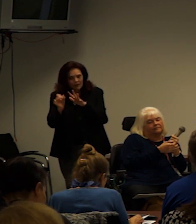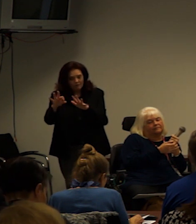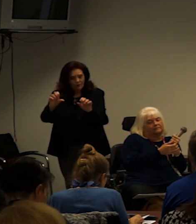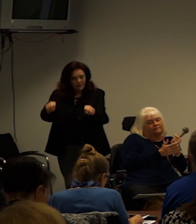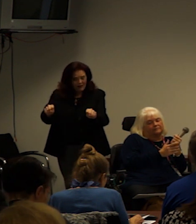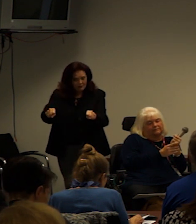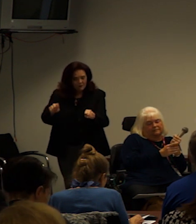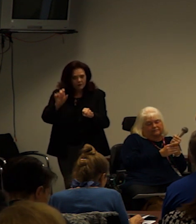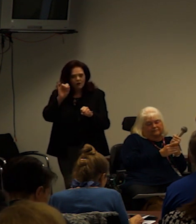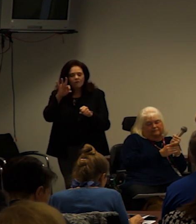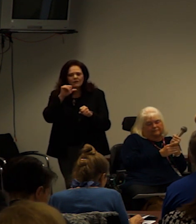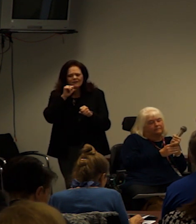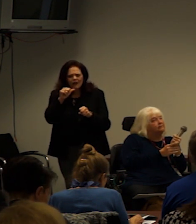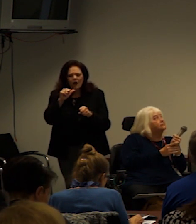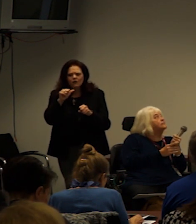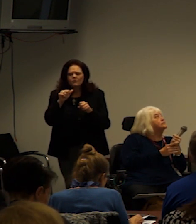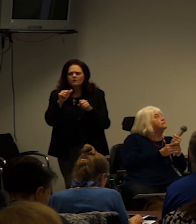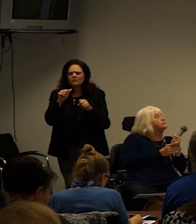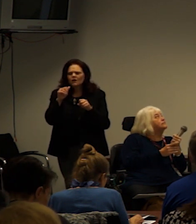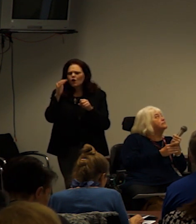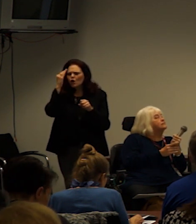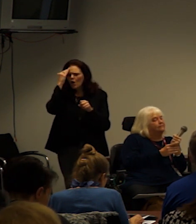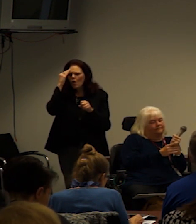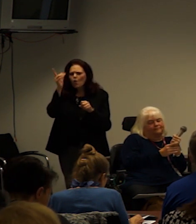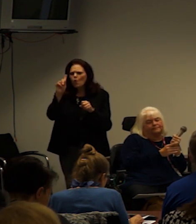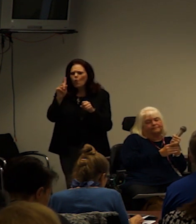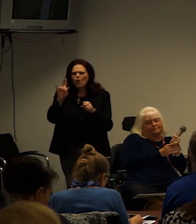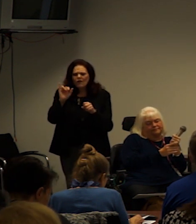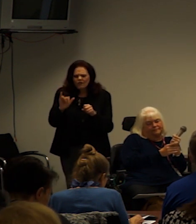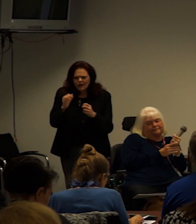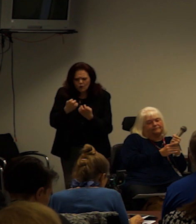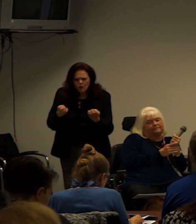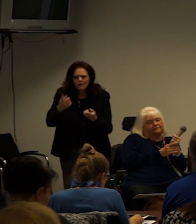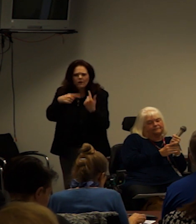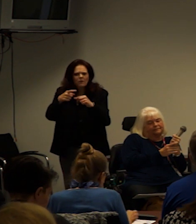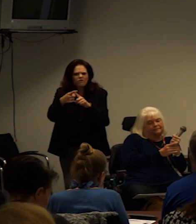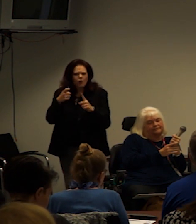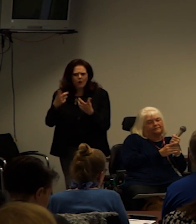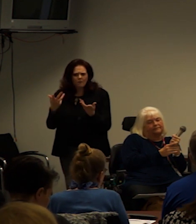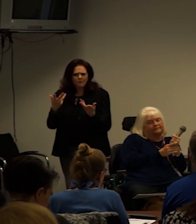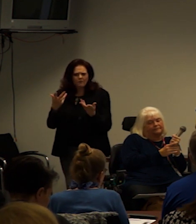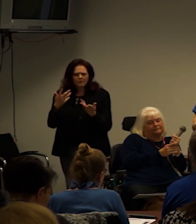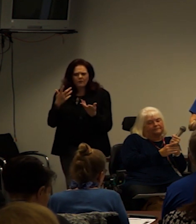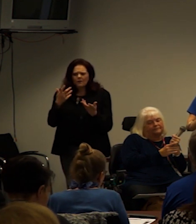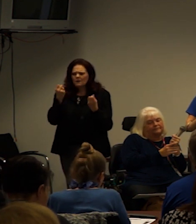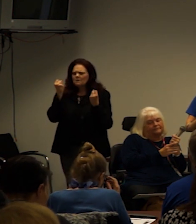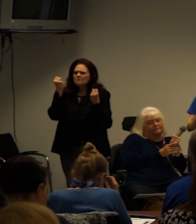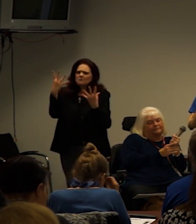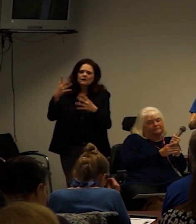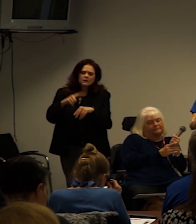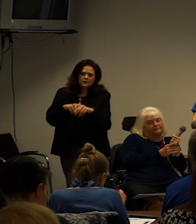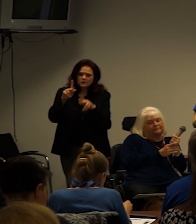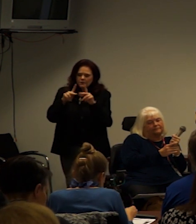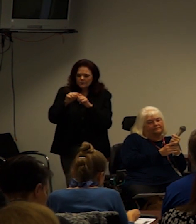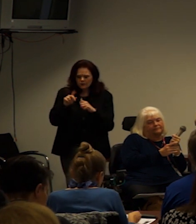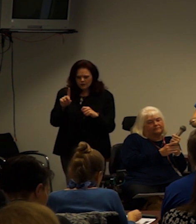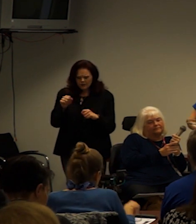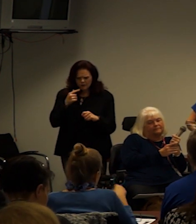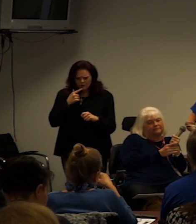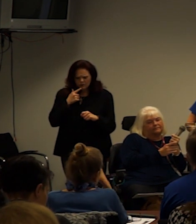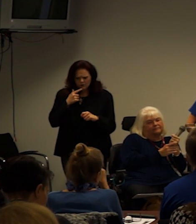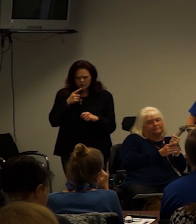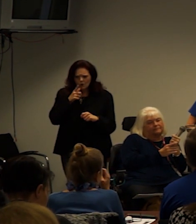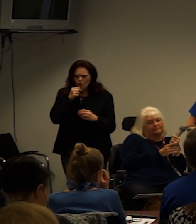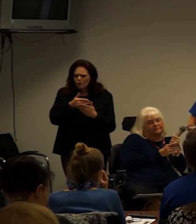possible. But if not, at least know where it came from. I can't tell you the number of times that a person with a disability will say, well,